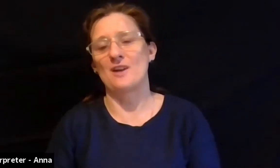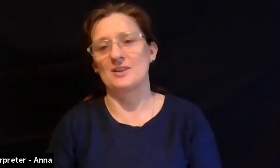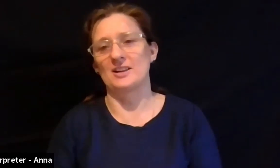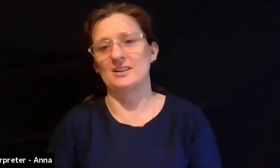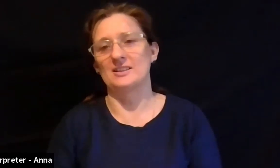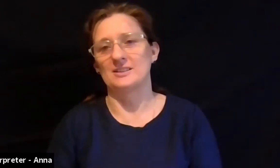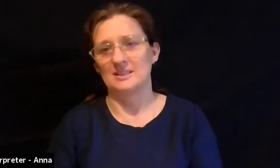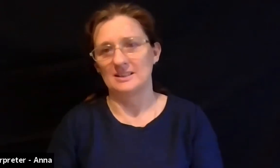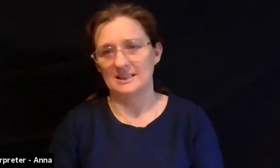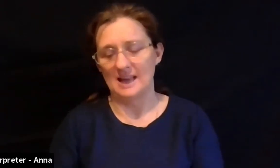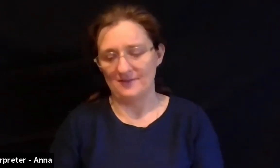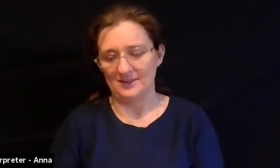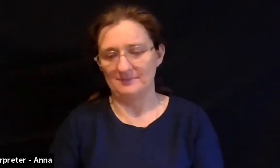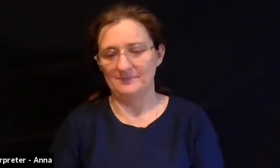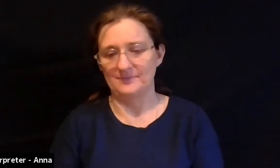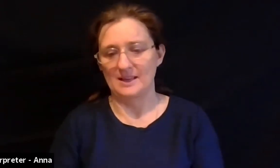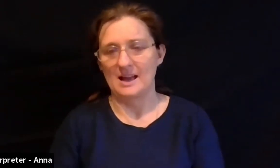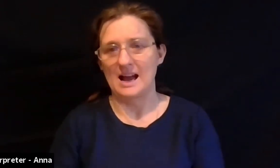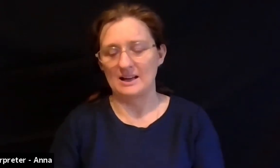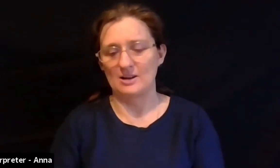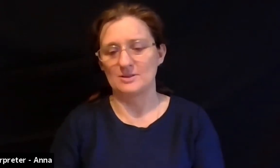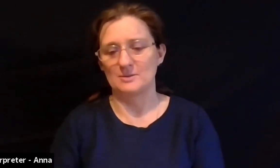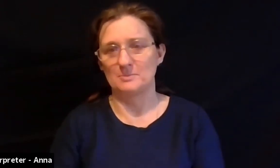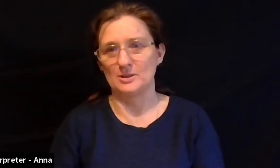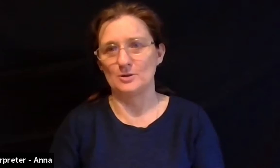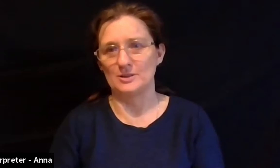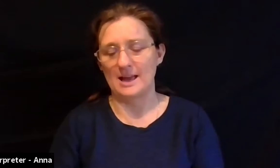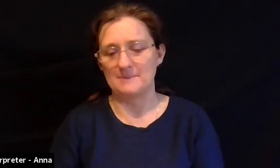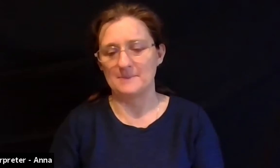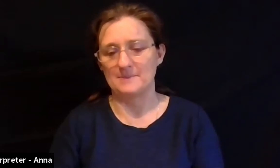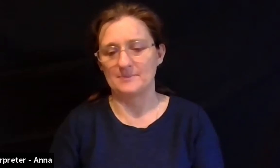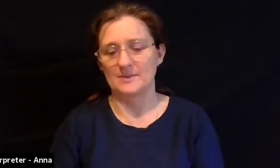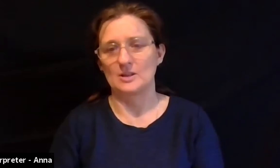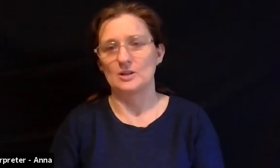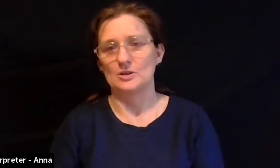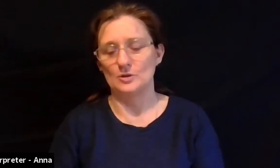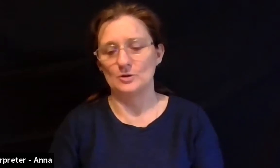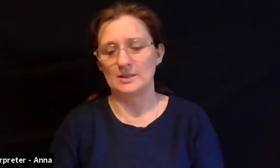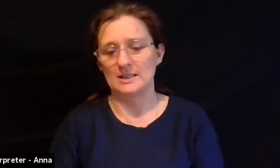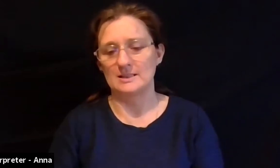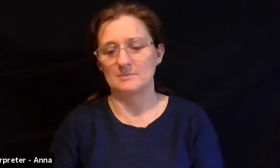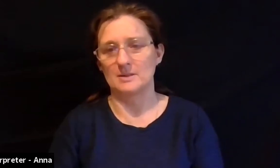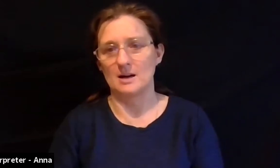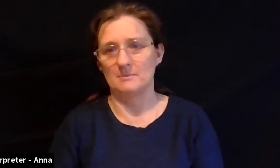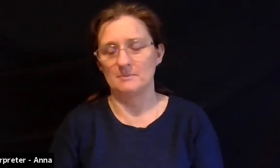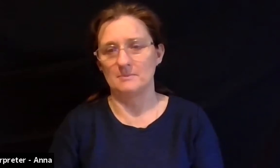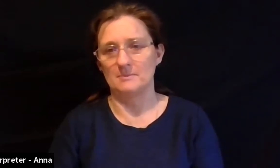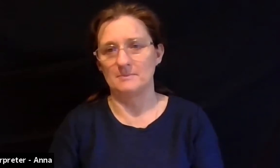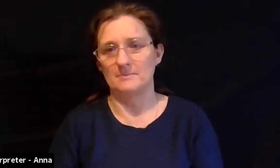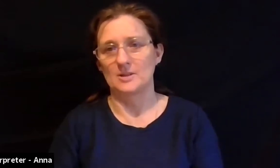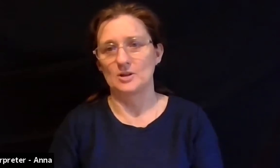Our Father in heaven, hallowed be your name. Your kingdom